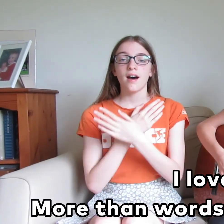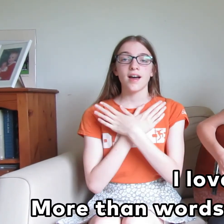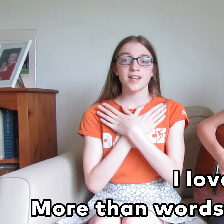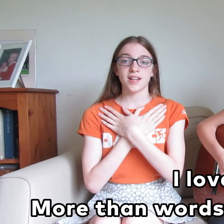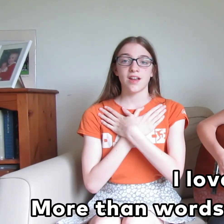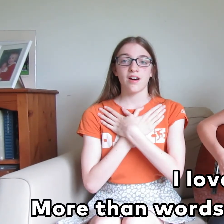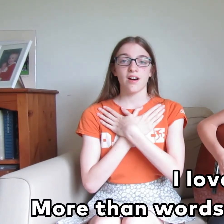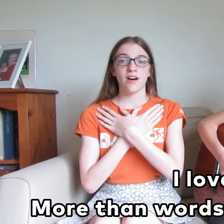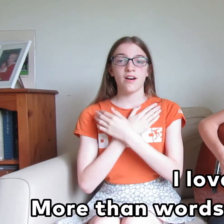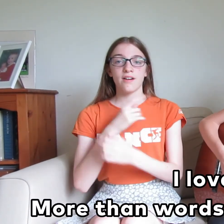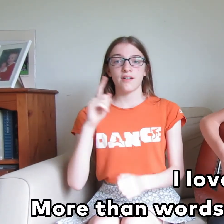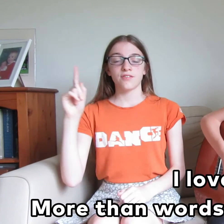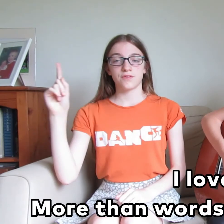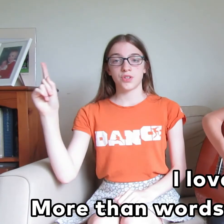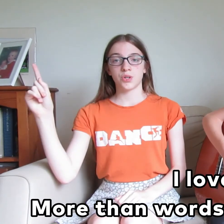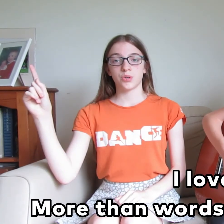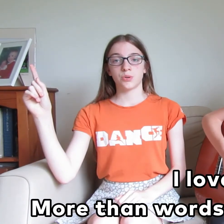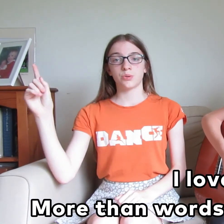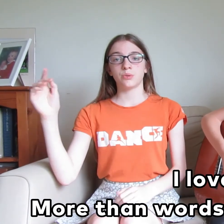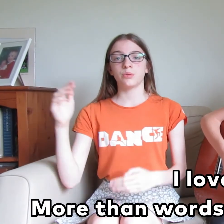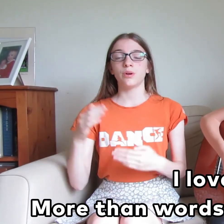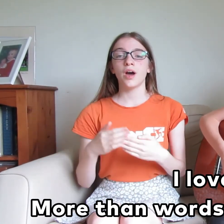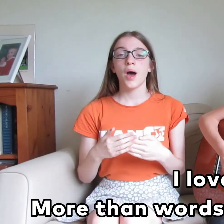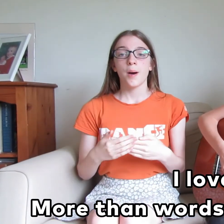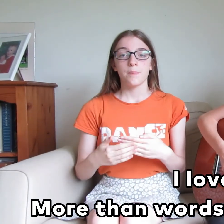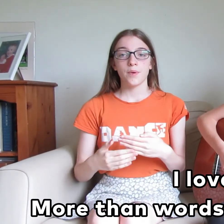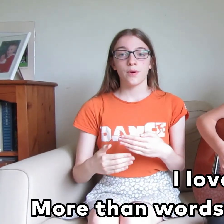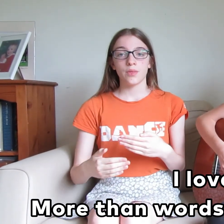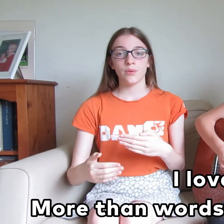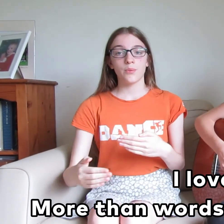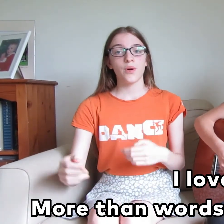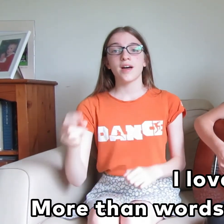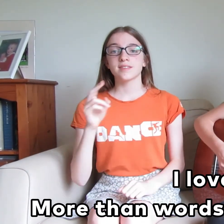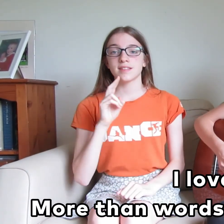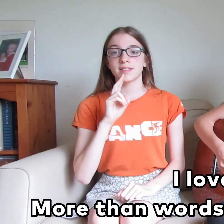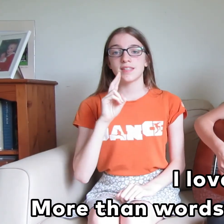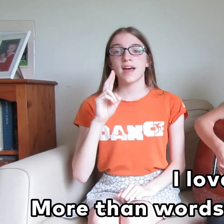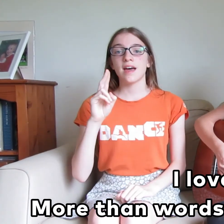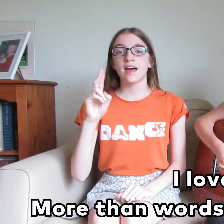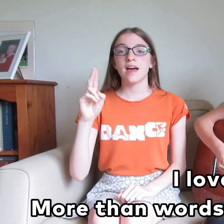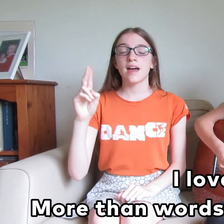love you more than words can say.